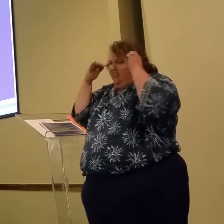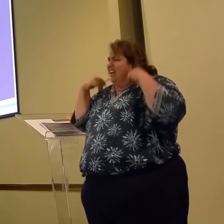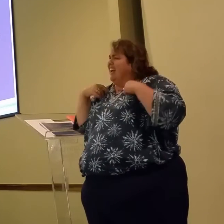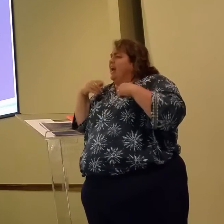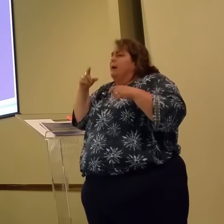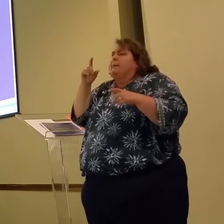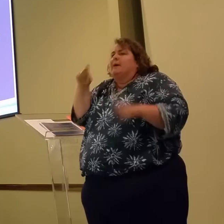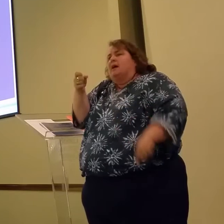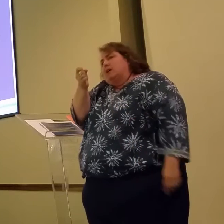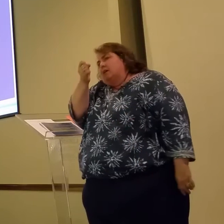And they have to